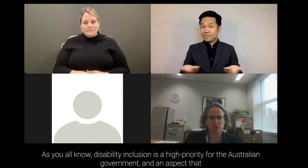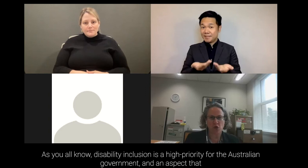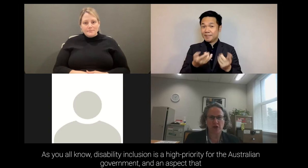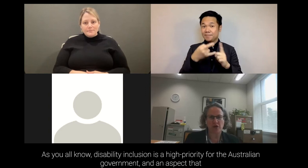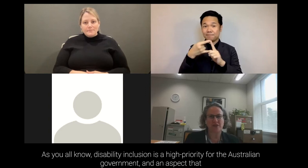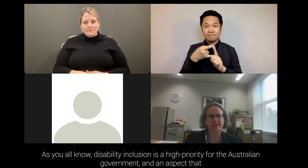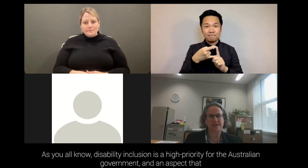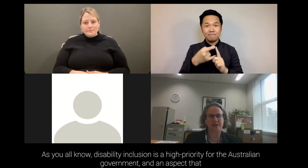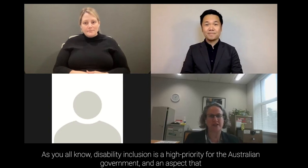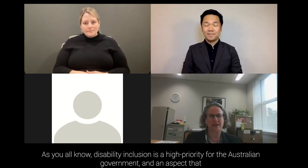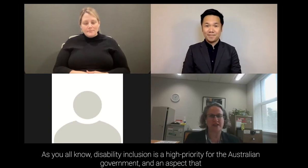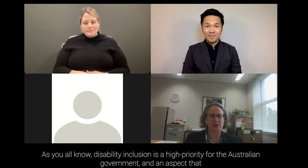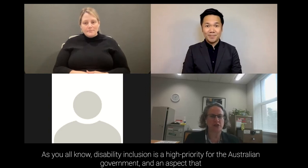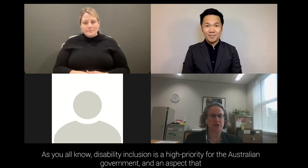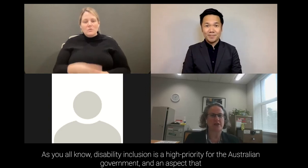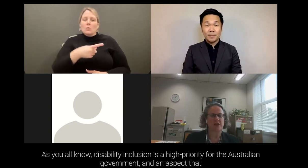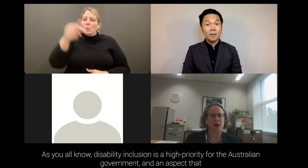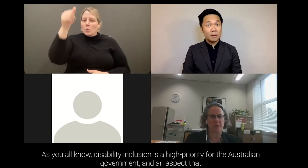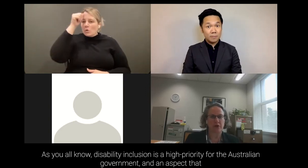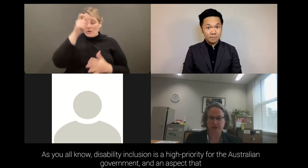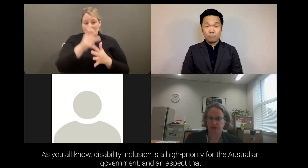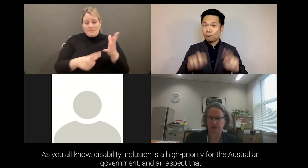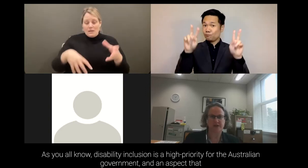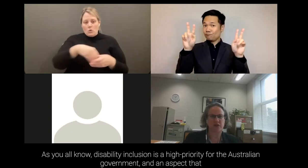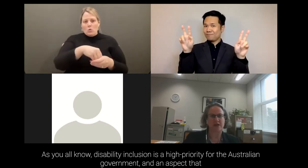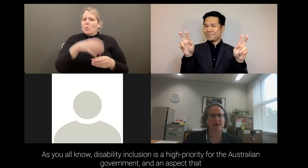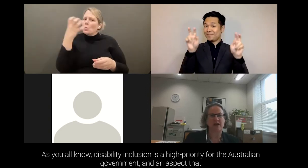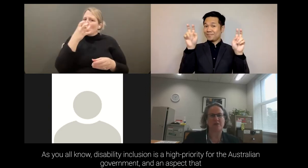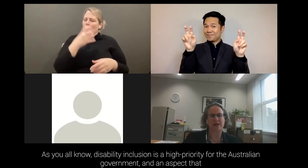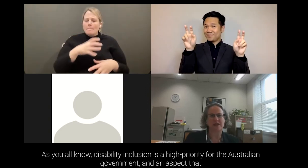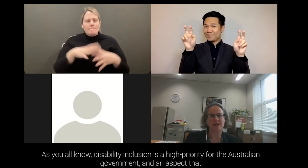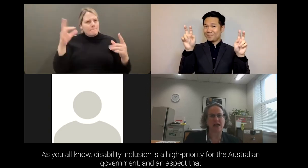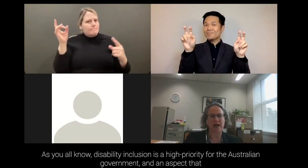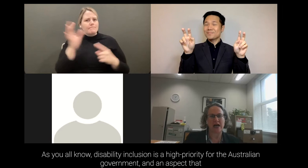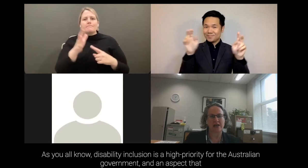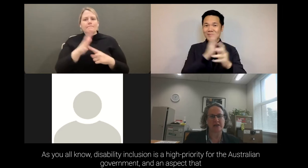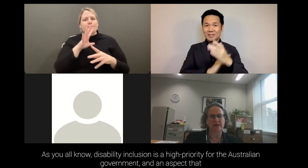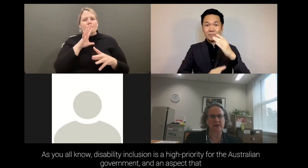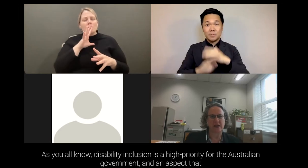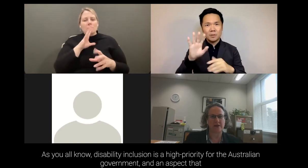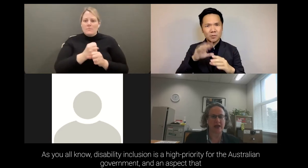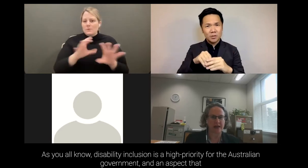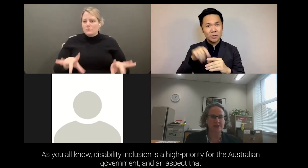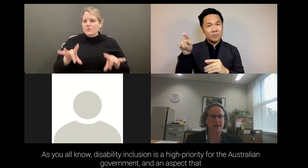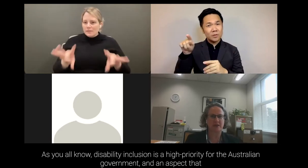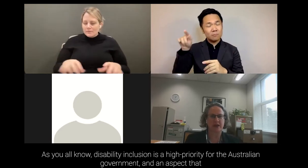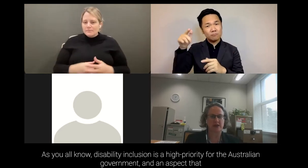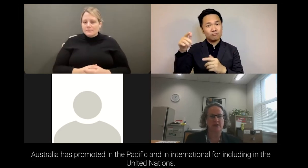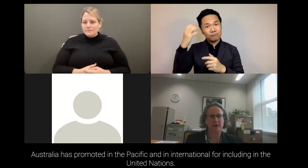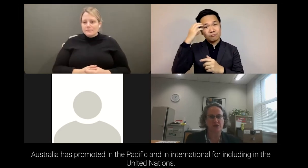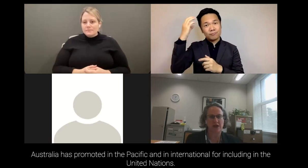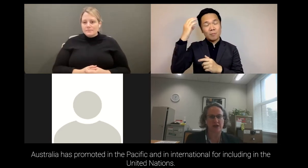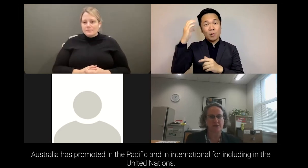As you all know, disability inclusion is a high priority for the Australian government, and an aspect